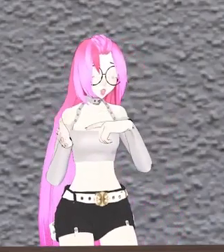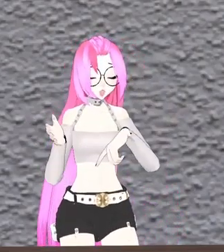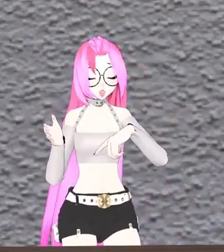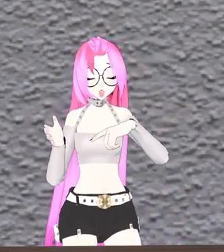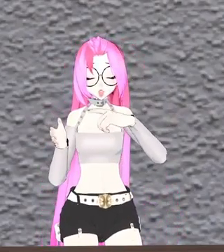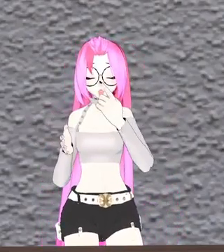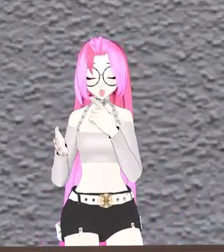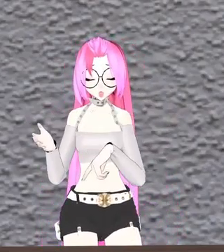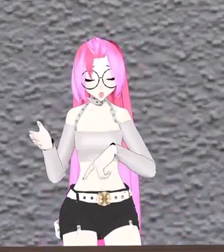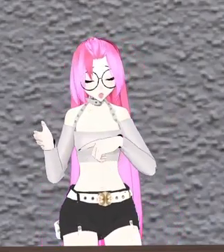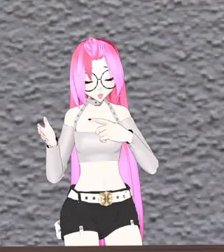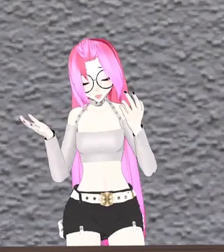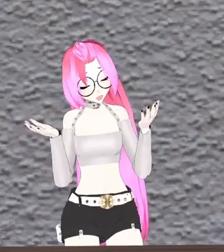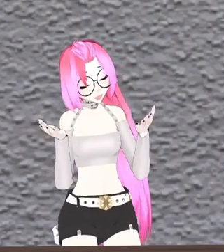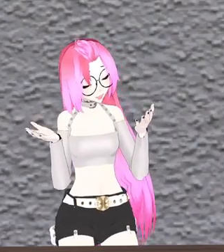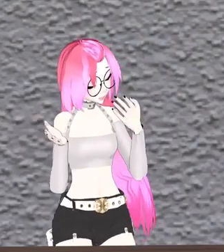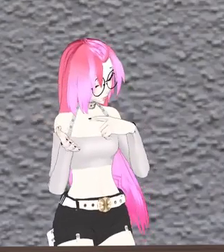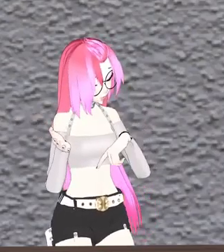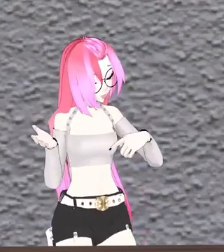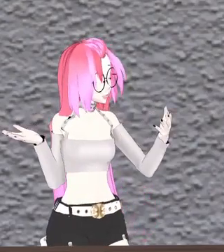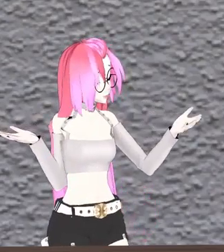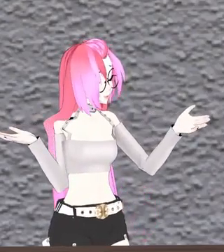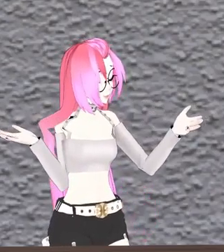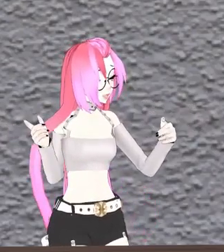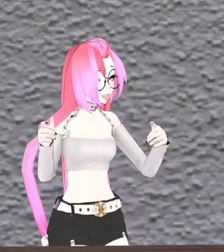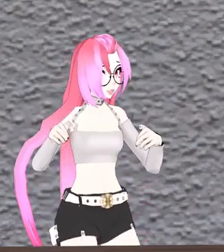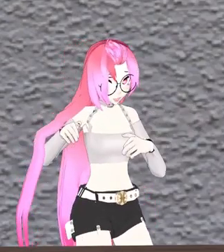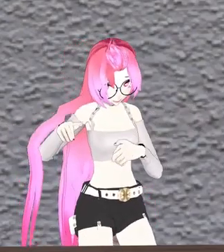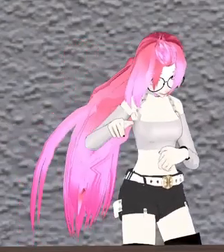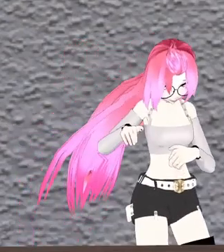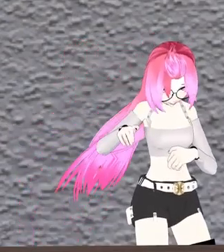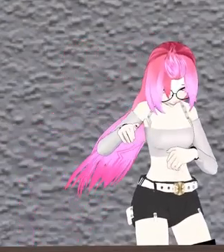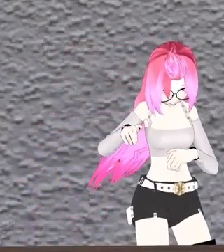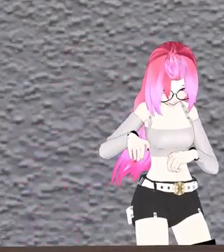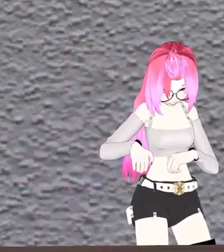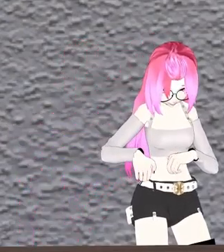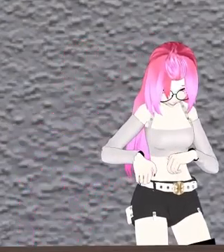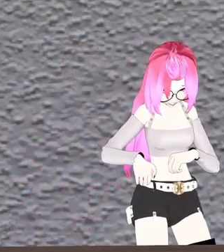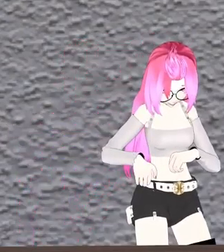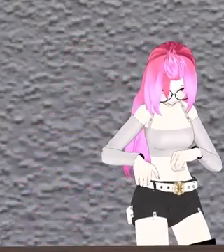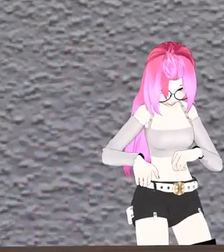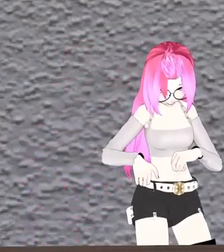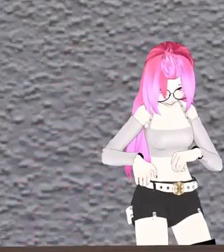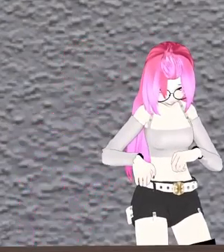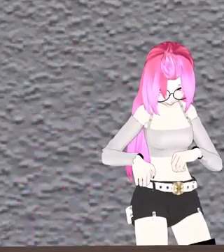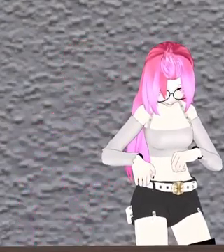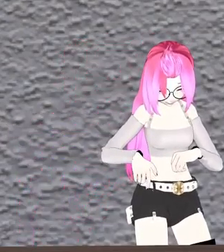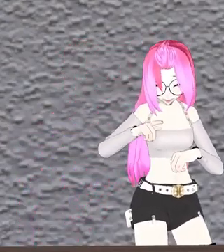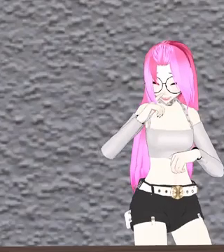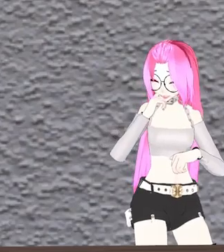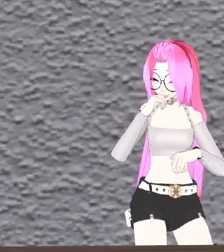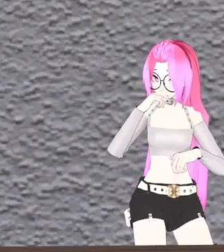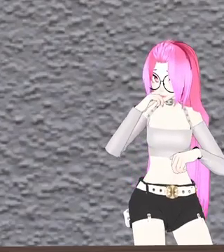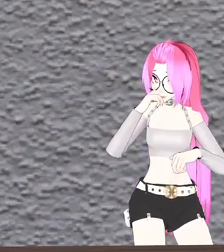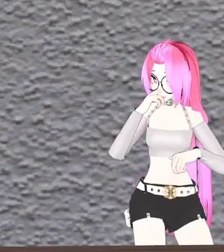use these interchangeably. What? What? Either of those work. What? What? My